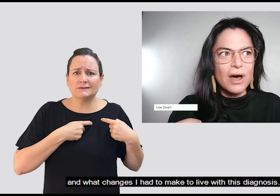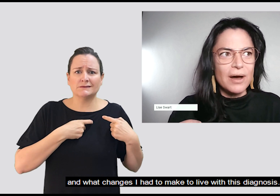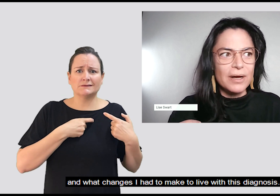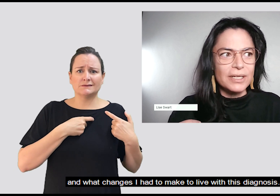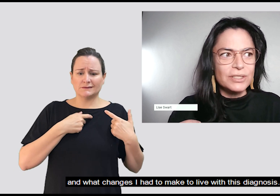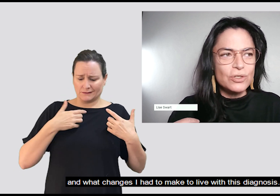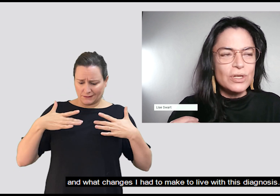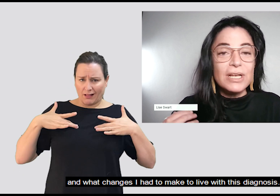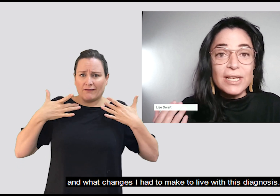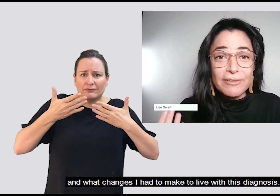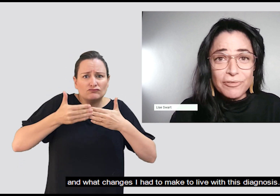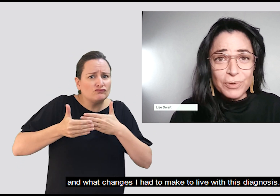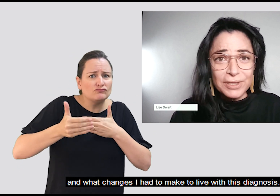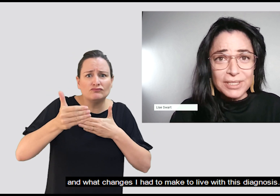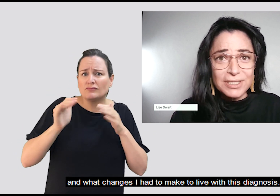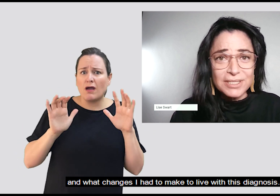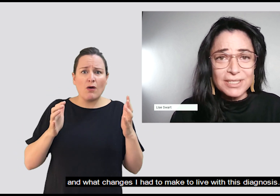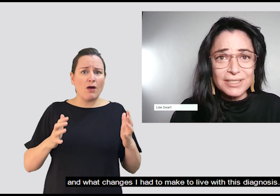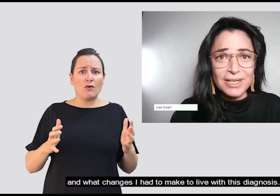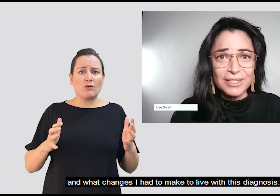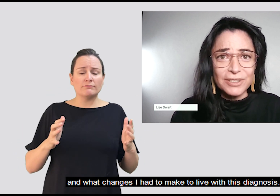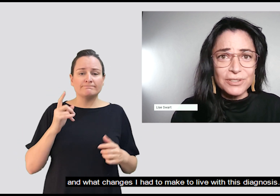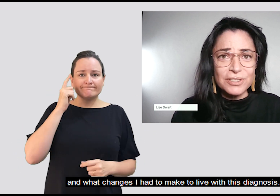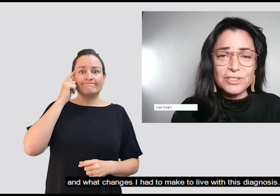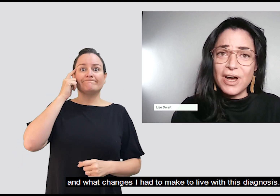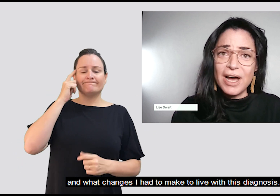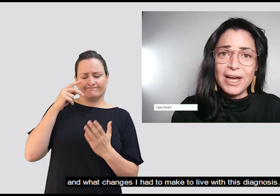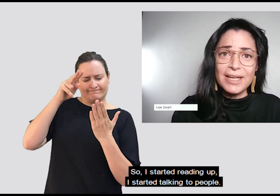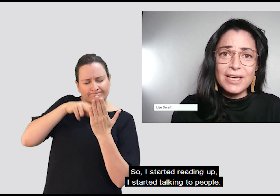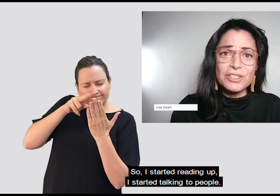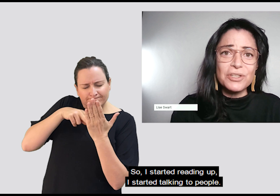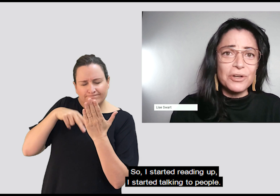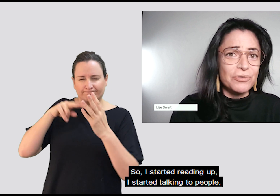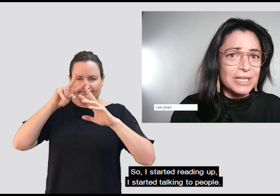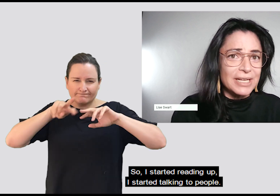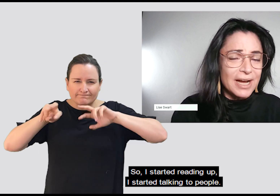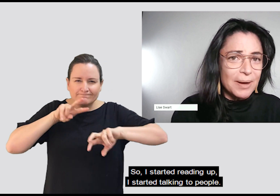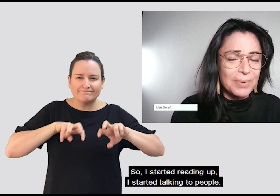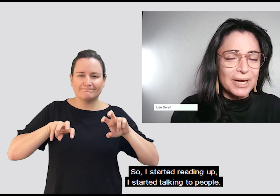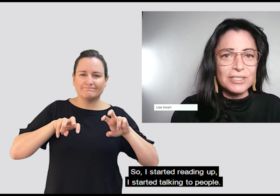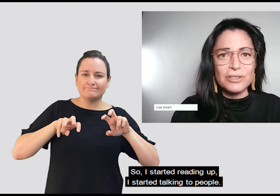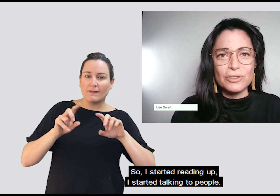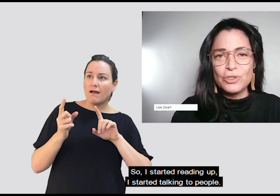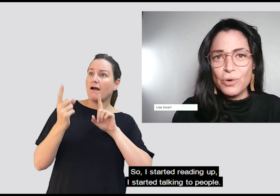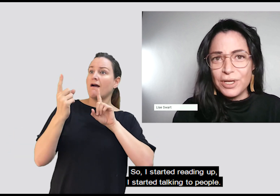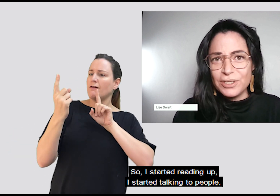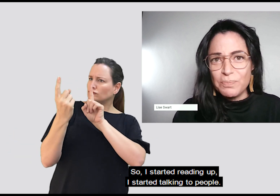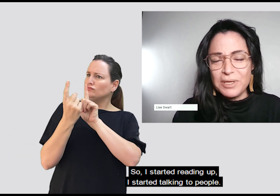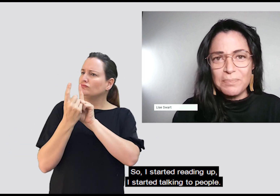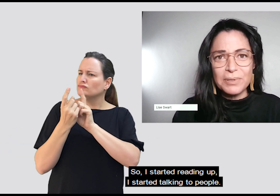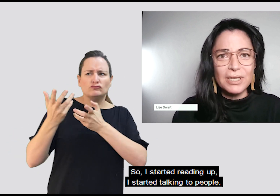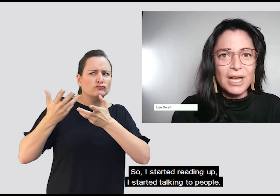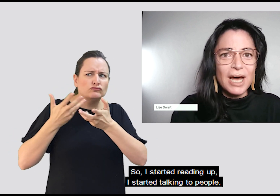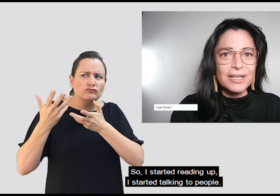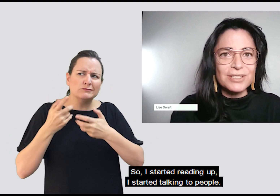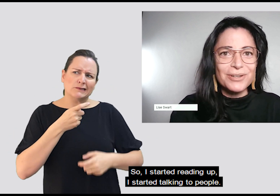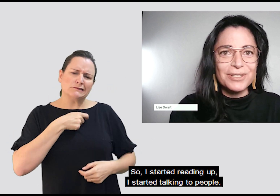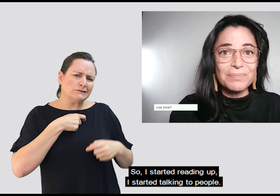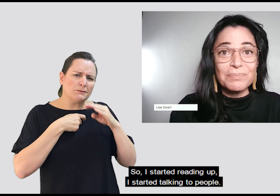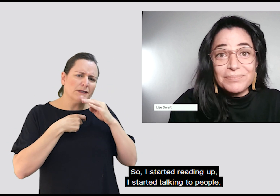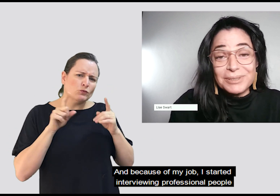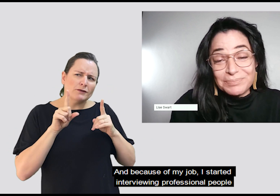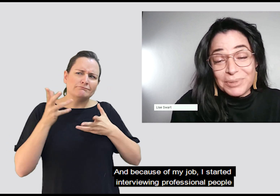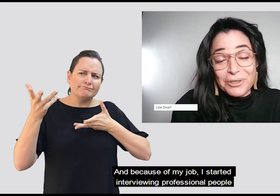make to live with this diagnosis. So I started reading up, I started talking to people,